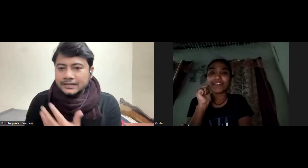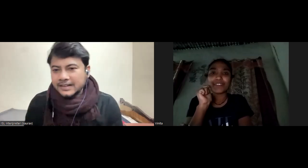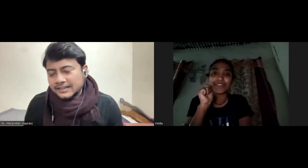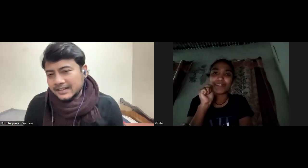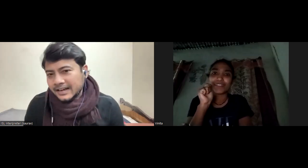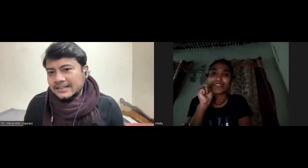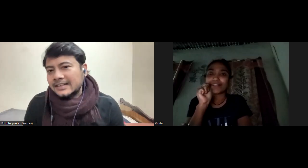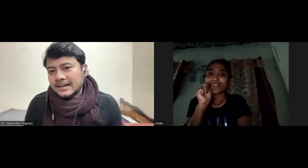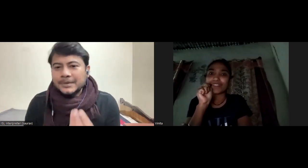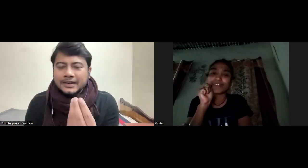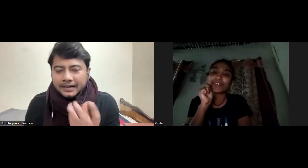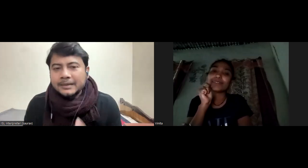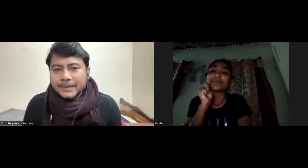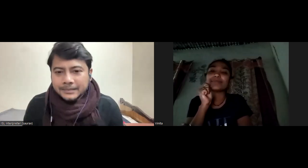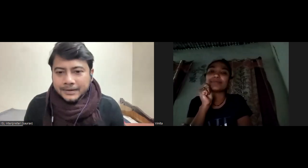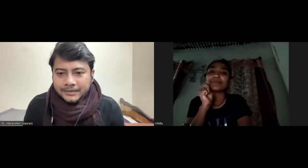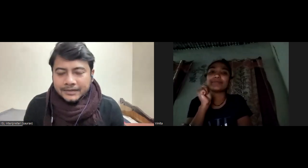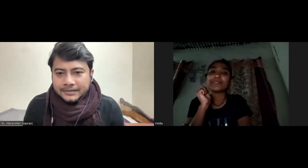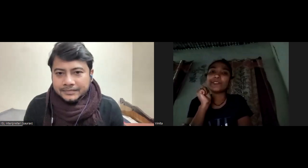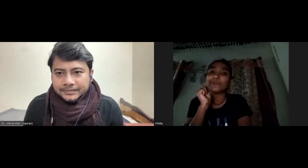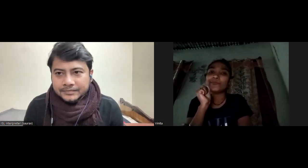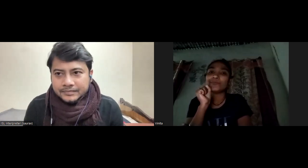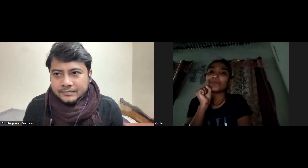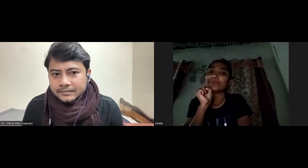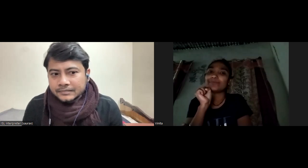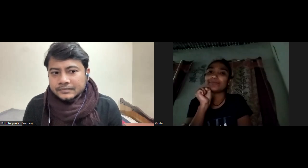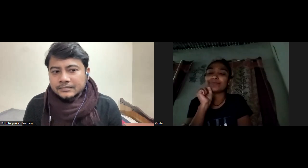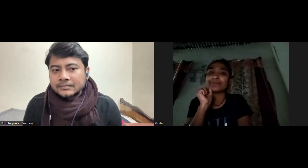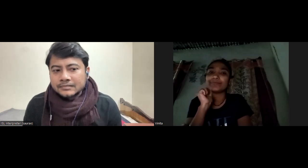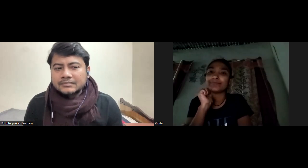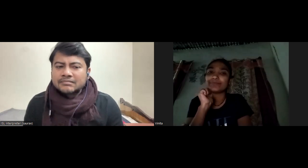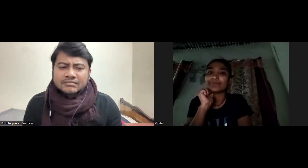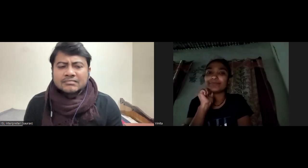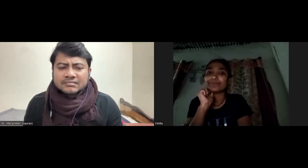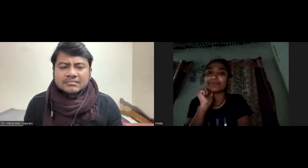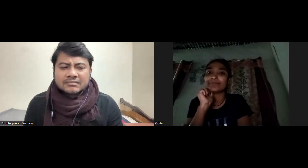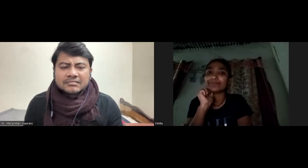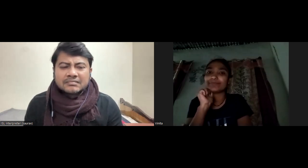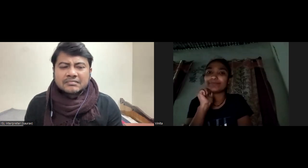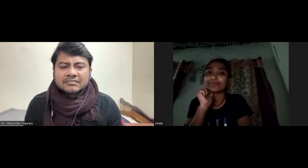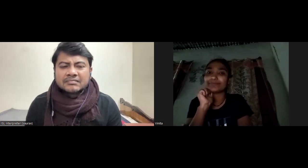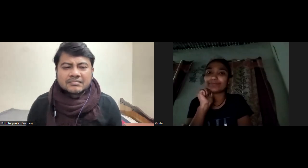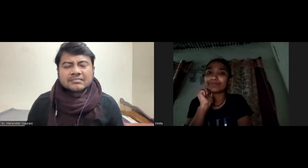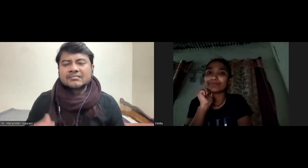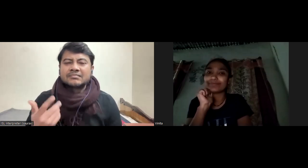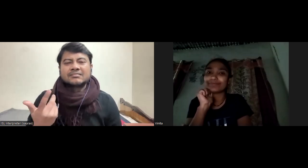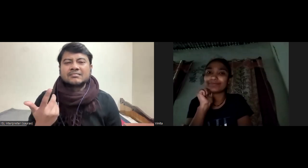so it gets interrupted a little bit sometimes. It is okay that we are surviving in this